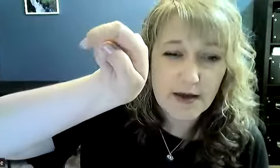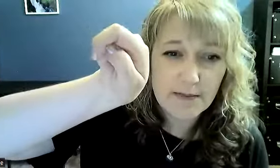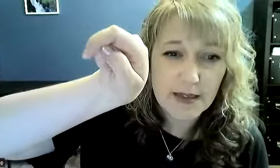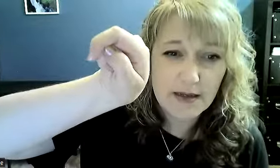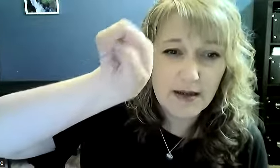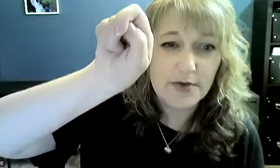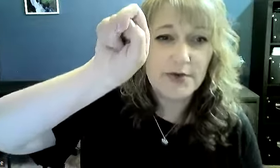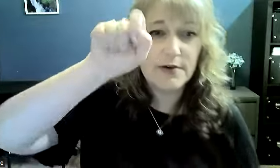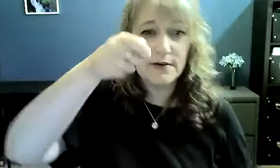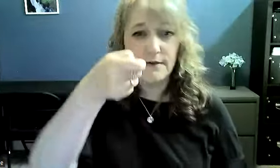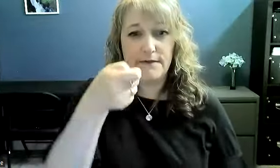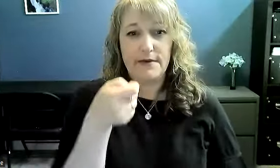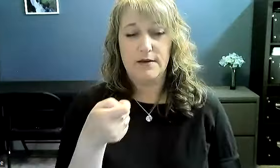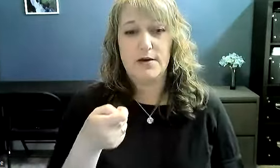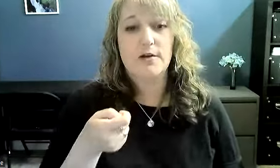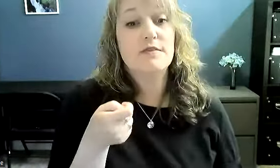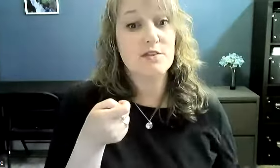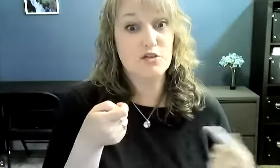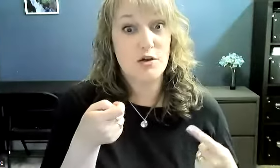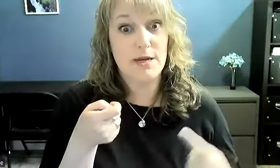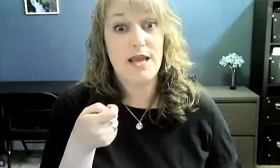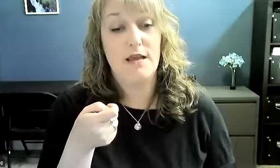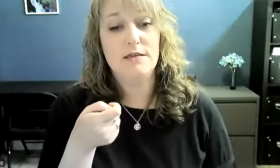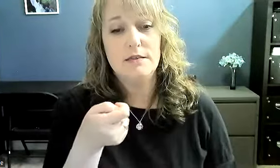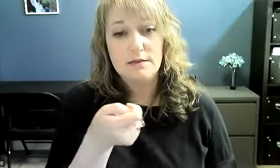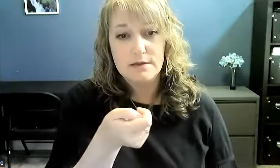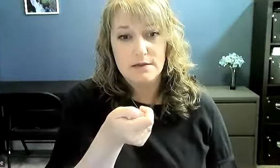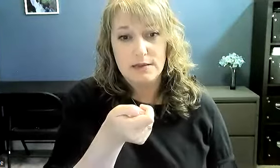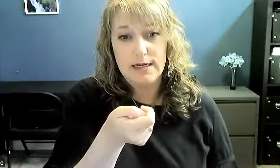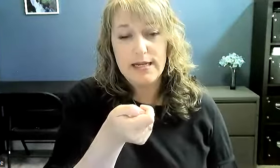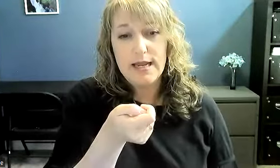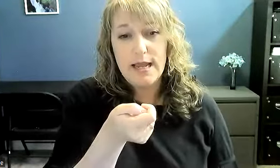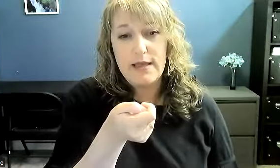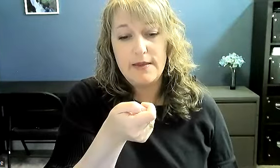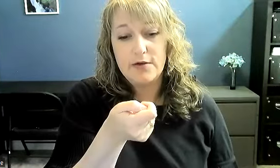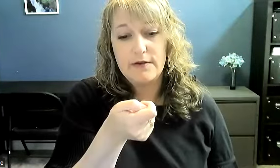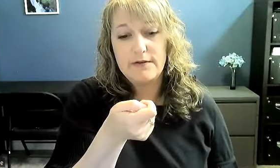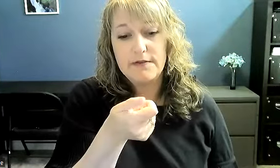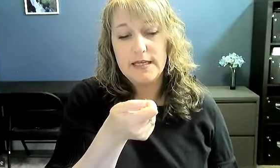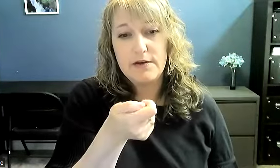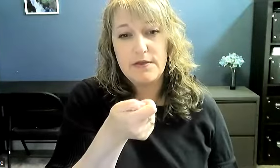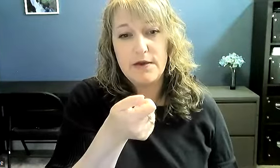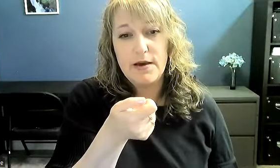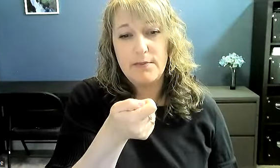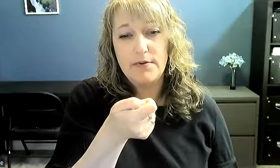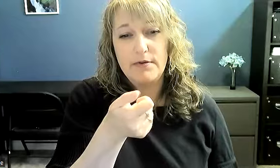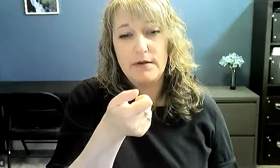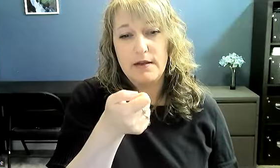thumb in under your finger. This is your dominant hand. All right. And then you're going to flick your thumb up